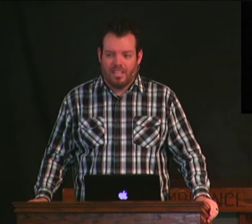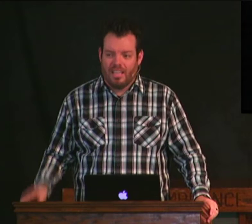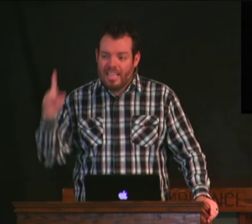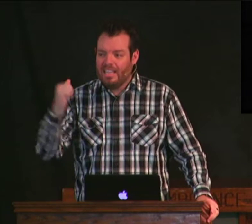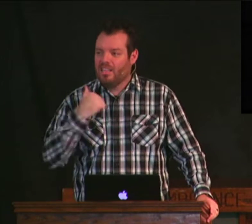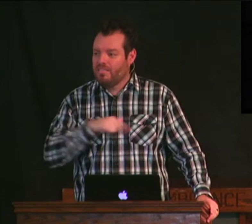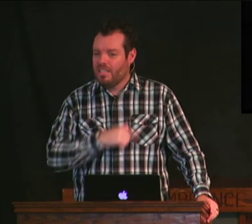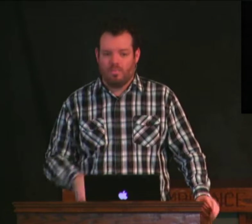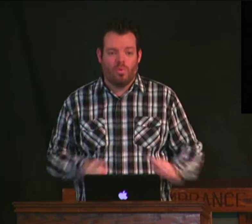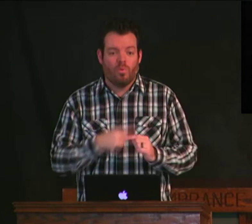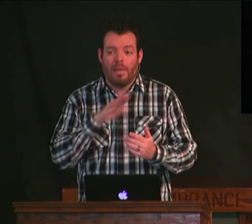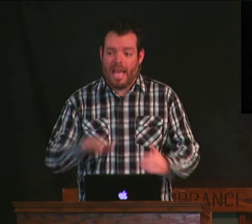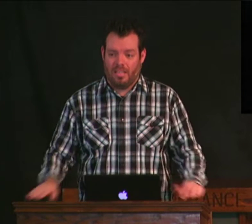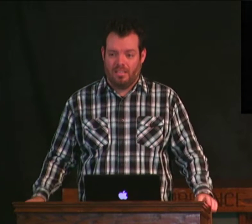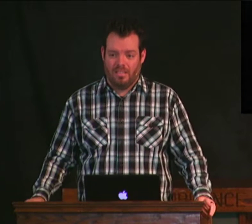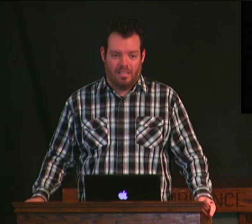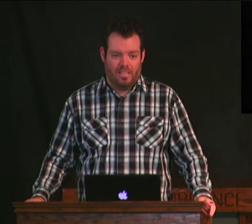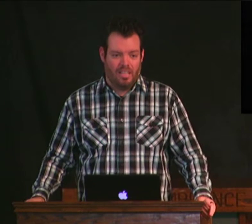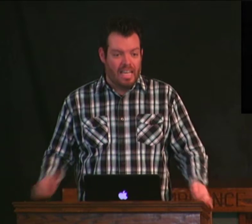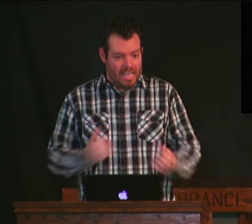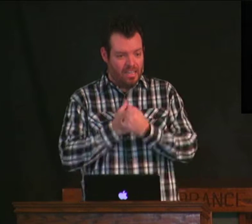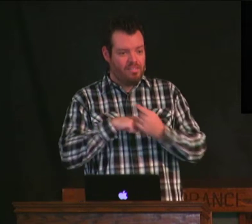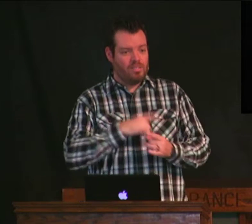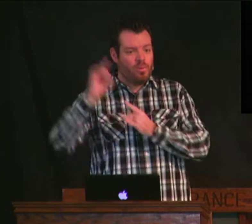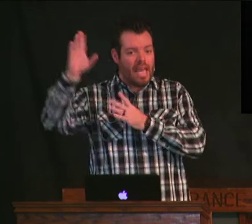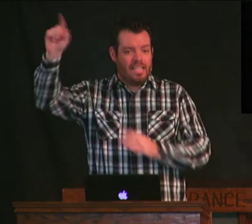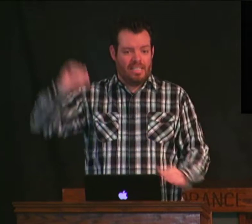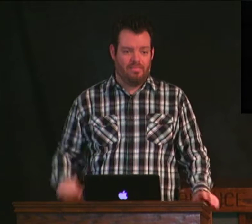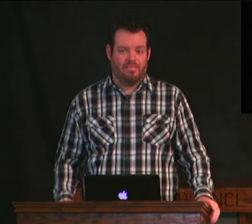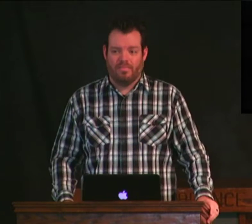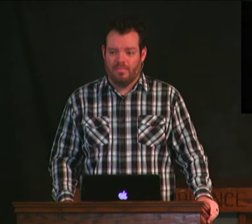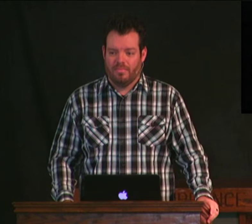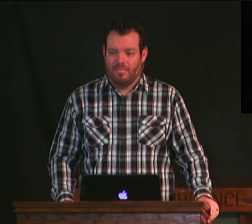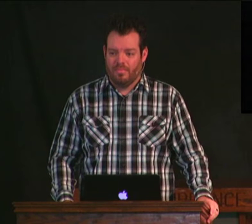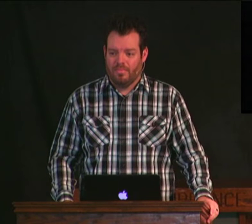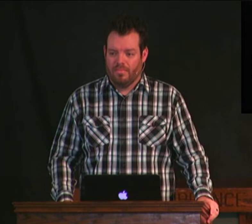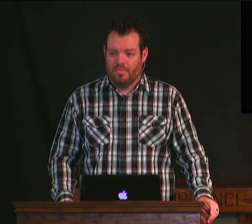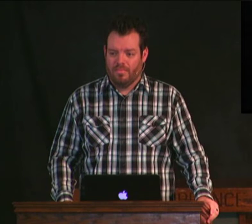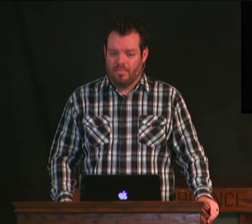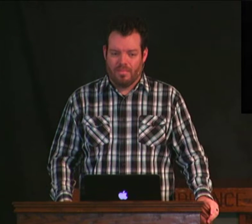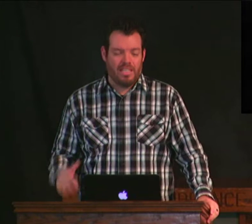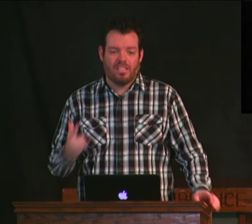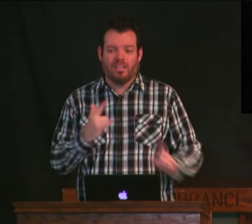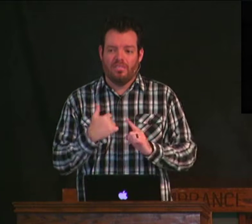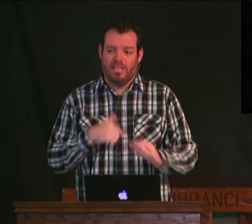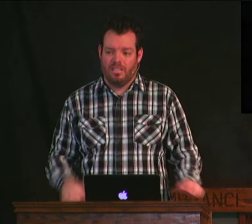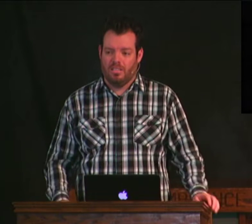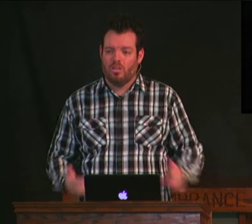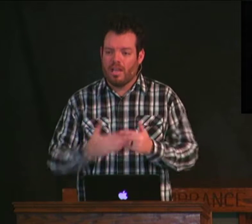He loved us when we were bad. He loved us when we hated him. He still loved us no matter